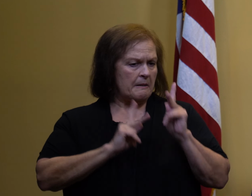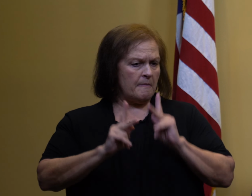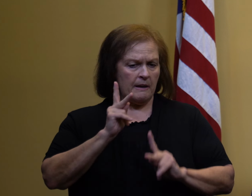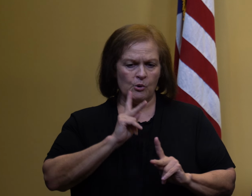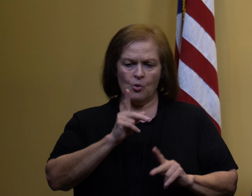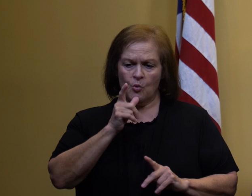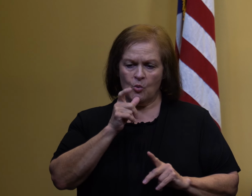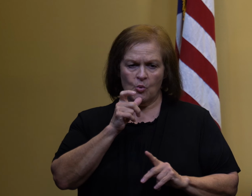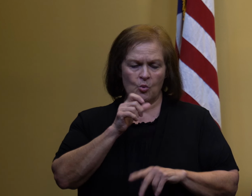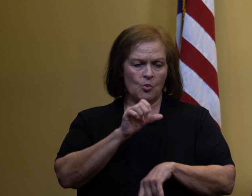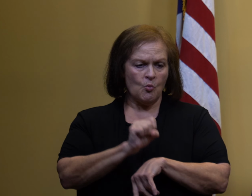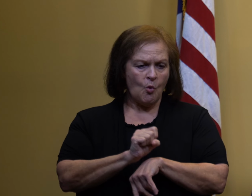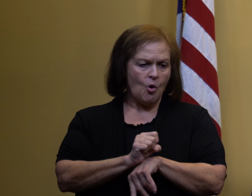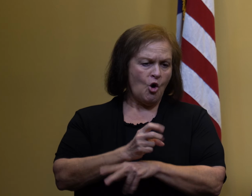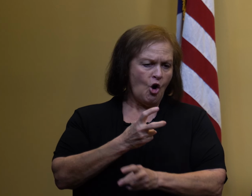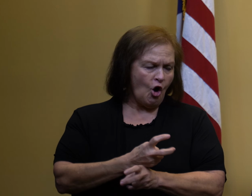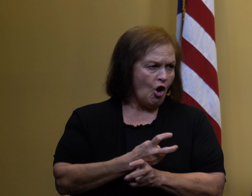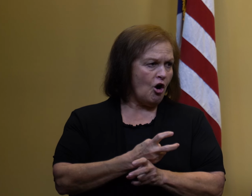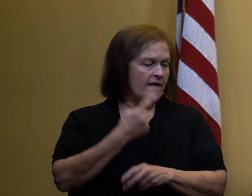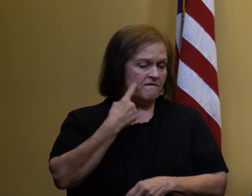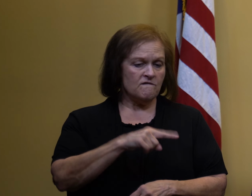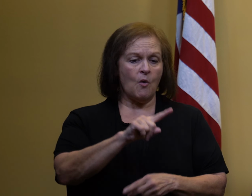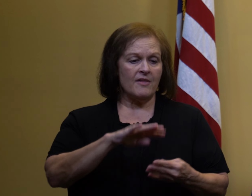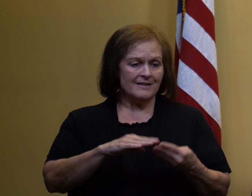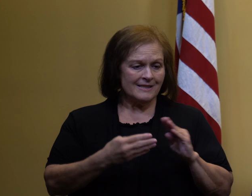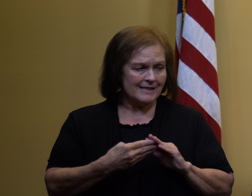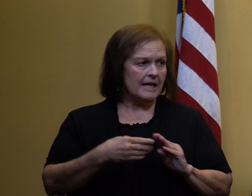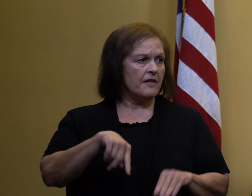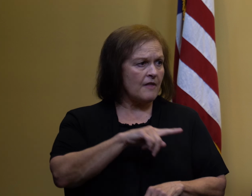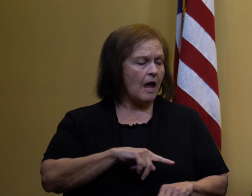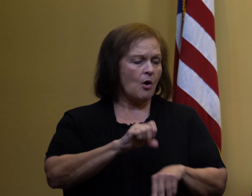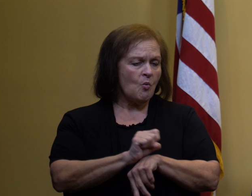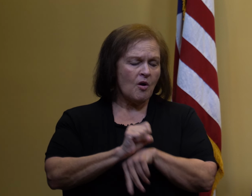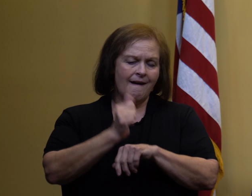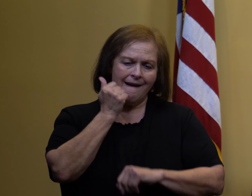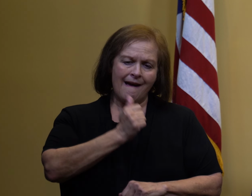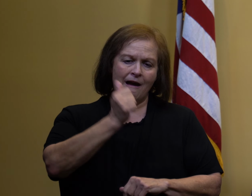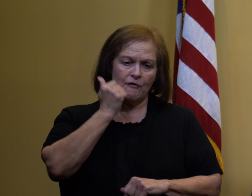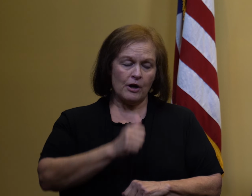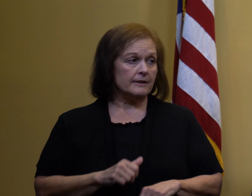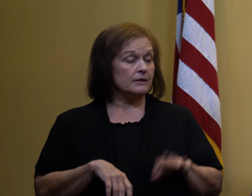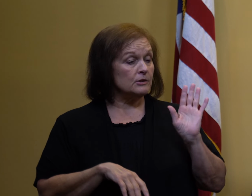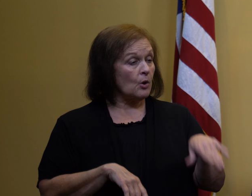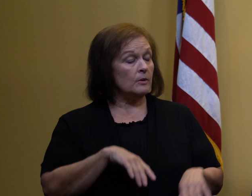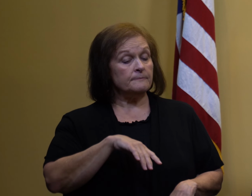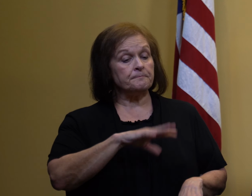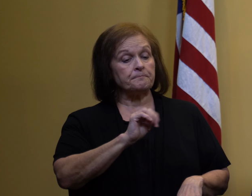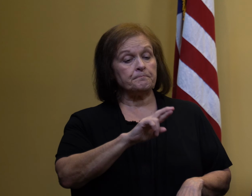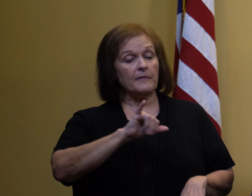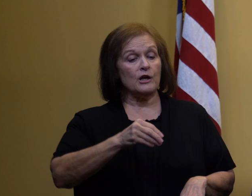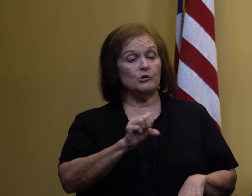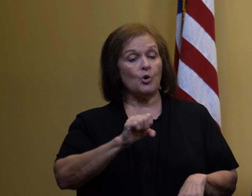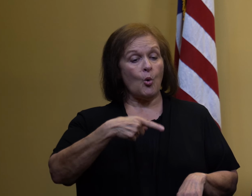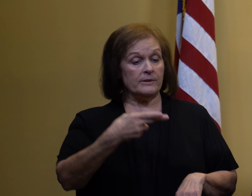work hard on behalf of the city of New Orleans and do the work every day. So Mr. Joseph is